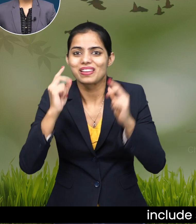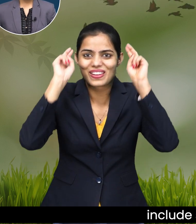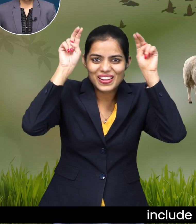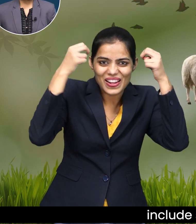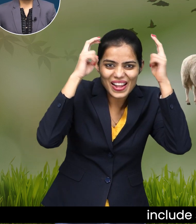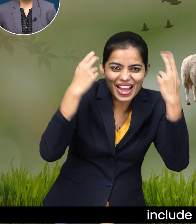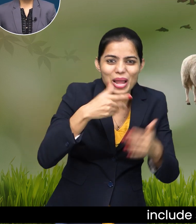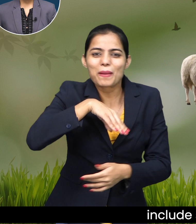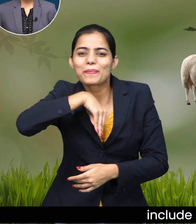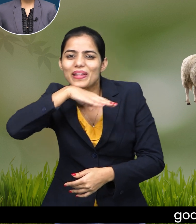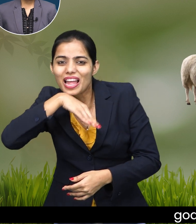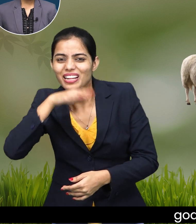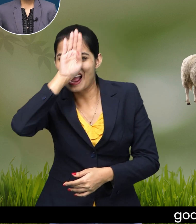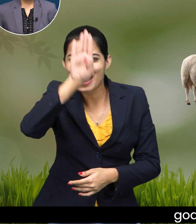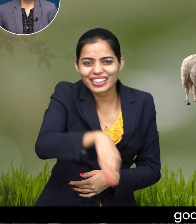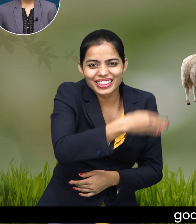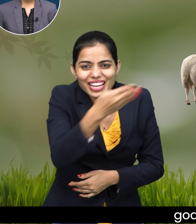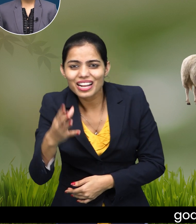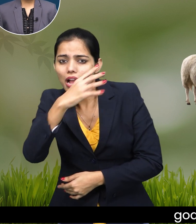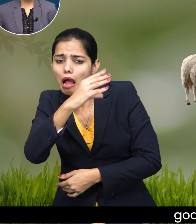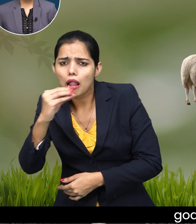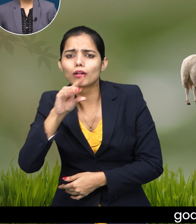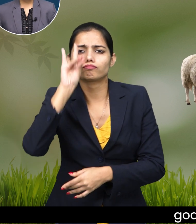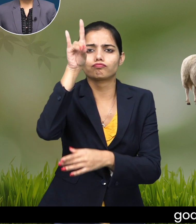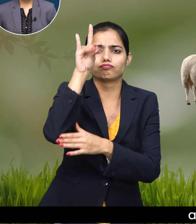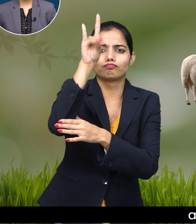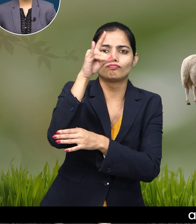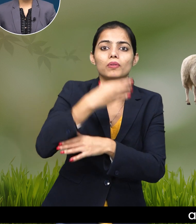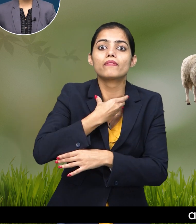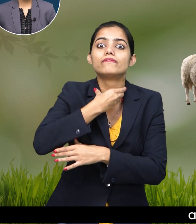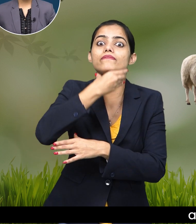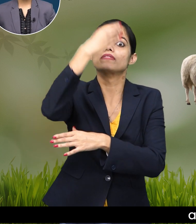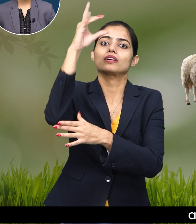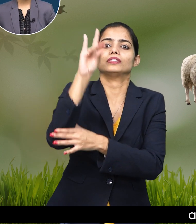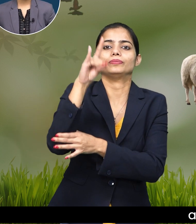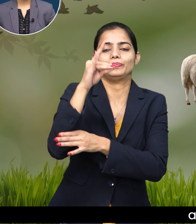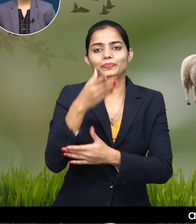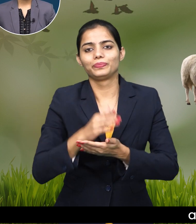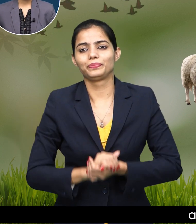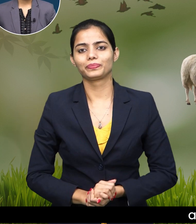like sheep, goats, elephants, and giraffes.